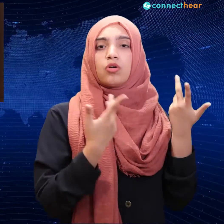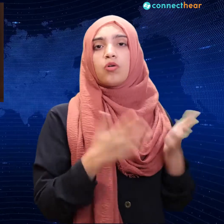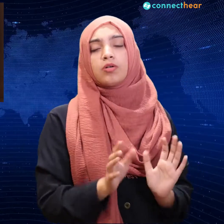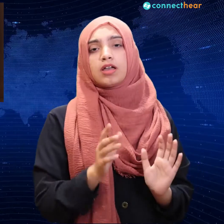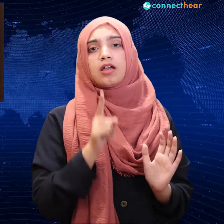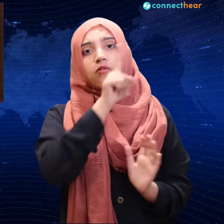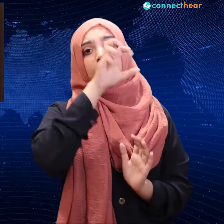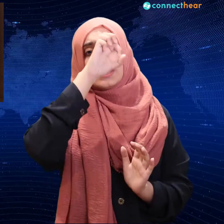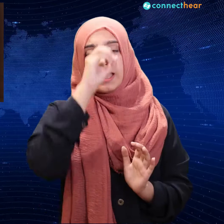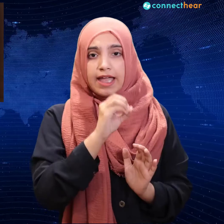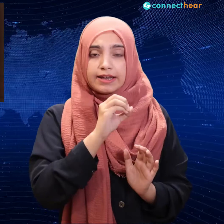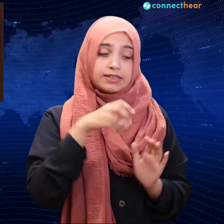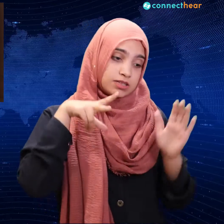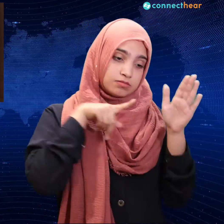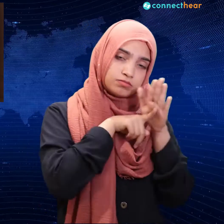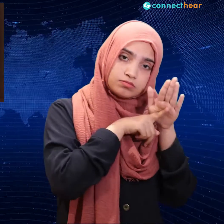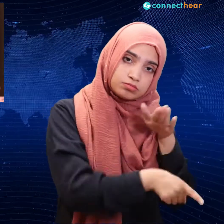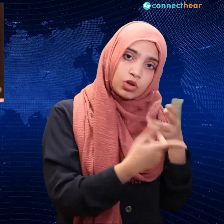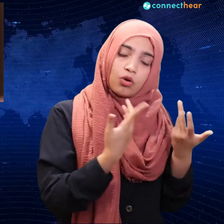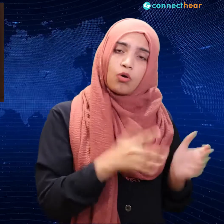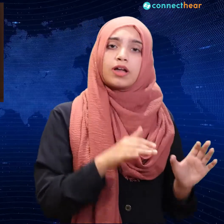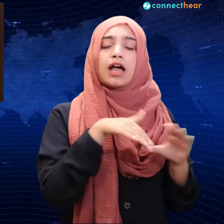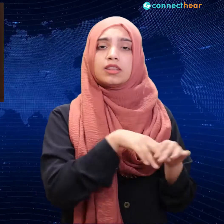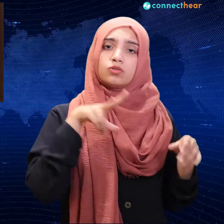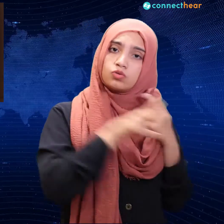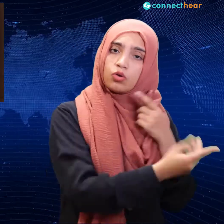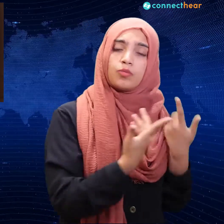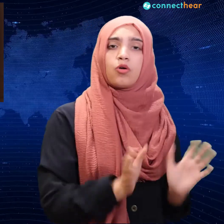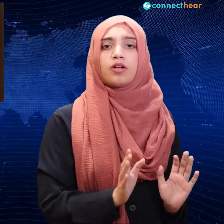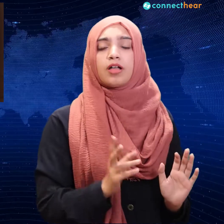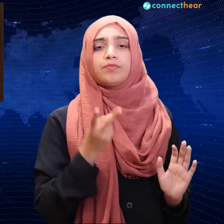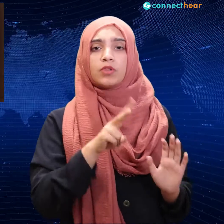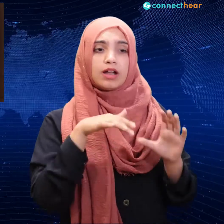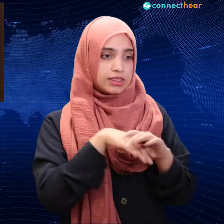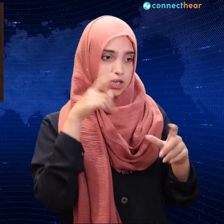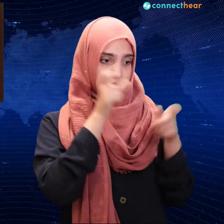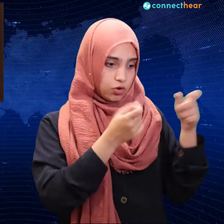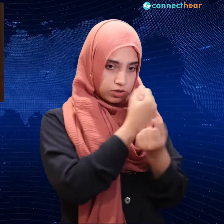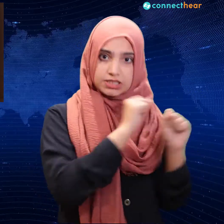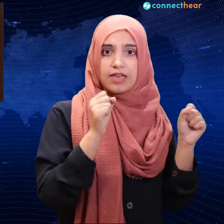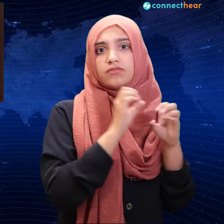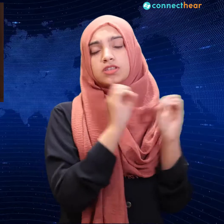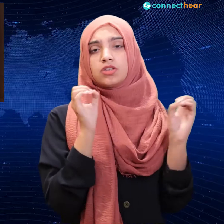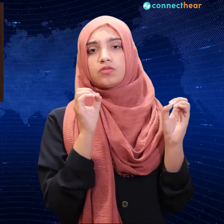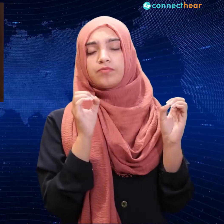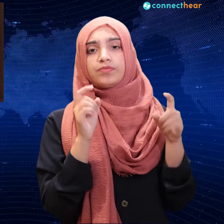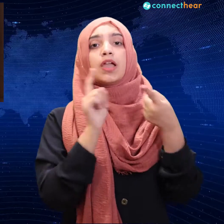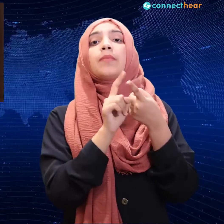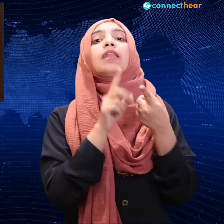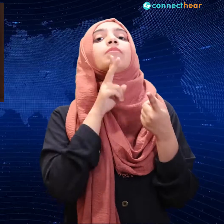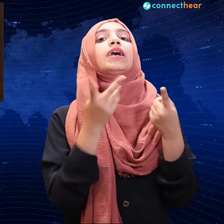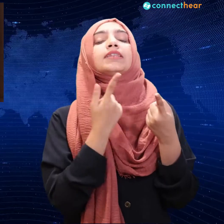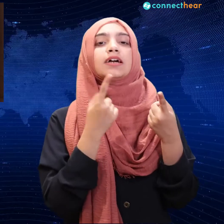480 drone attacks on its ally, surely they would have known if there were any safe havens. So, number one of